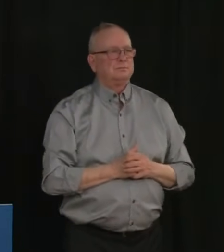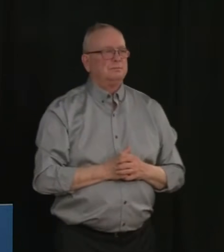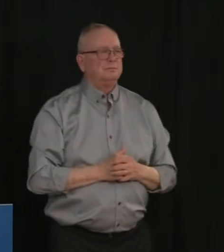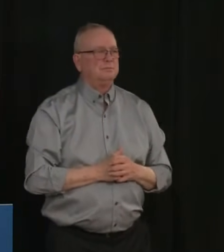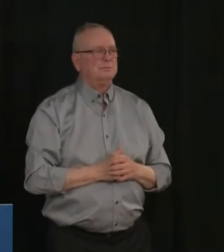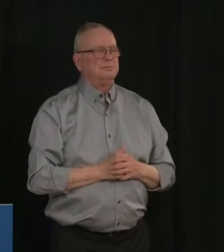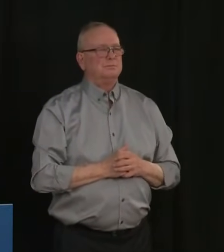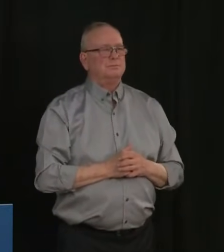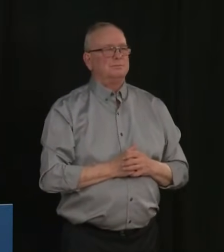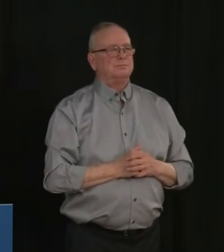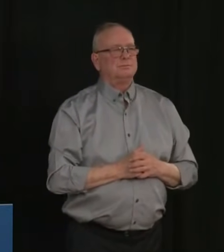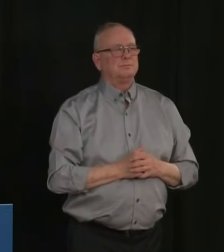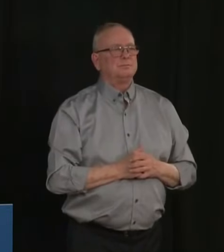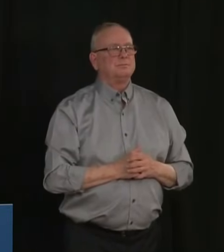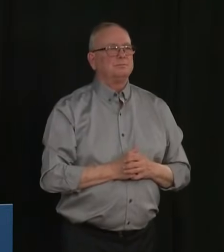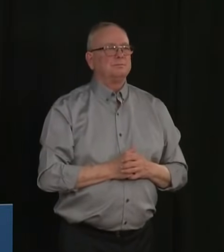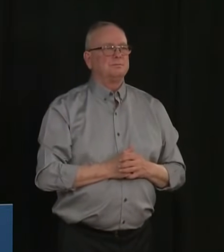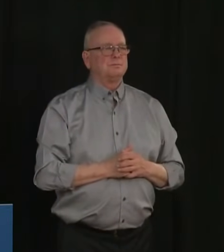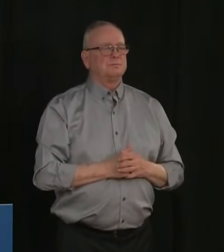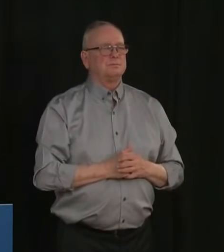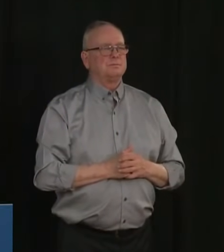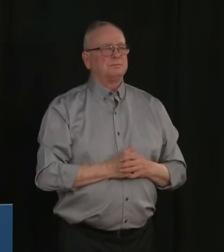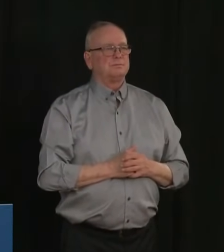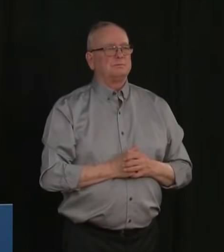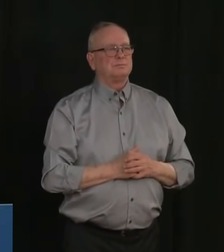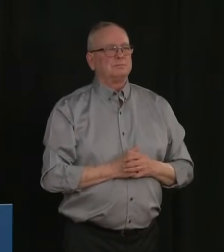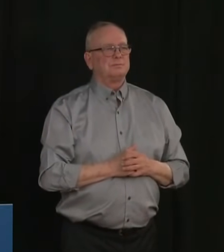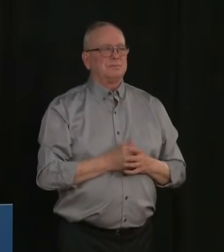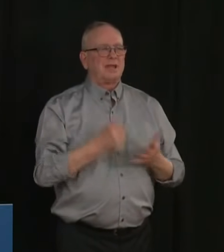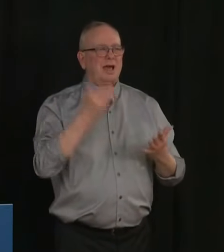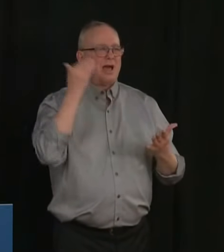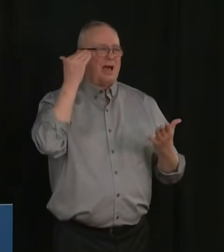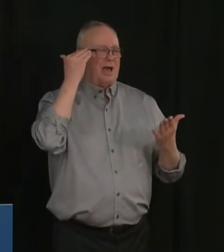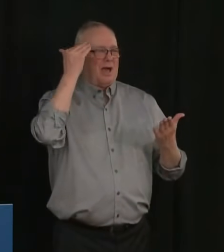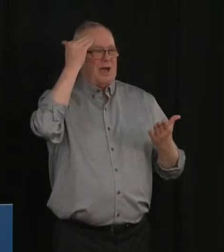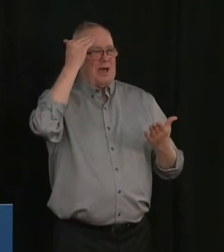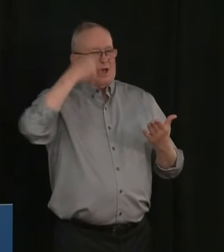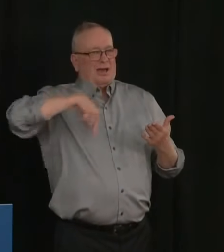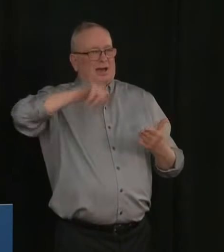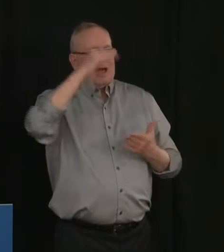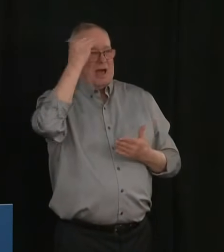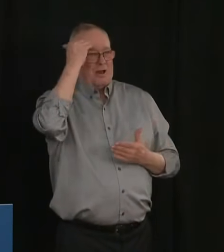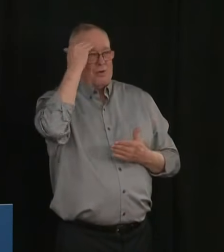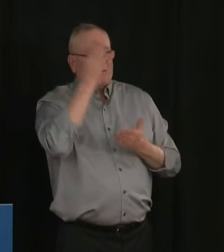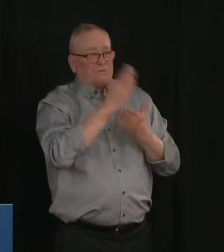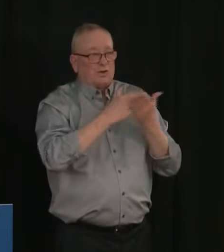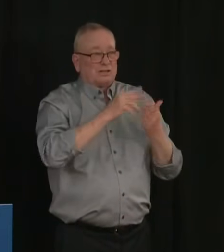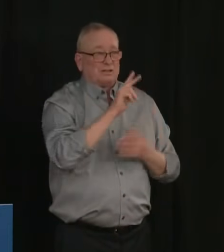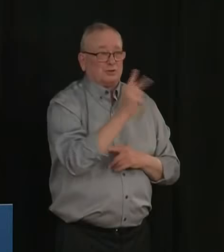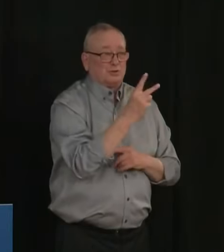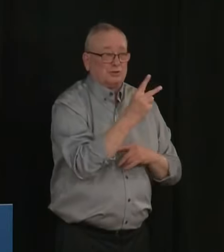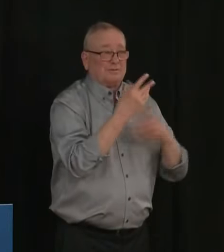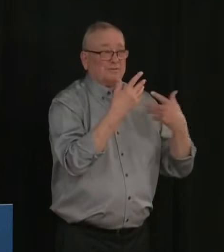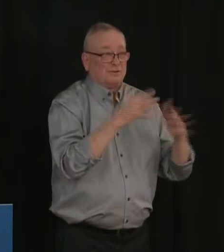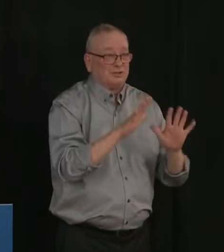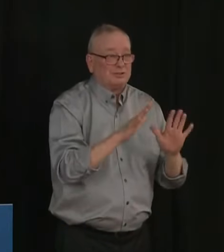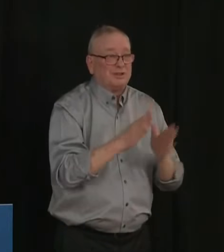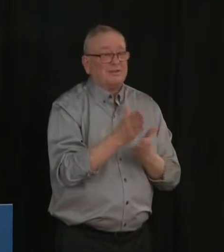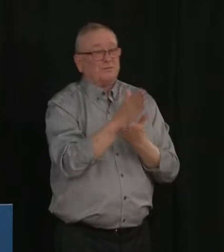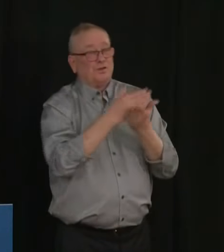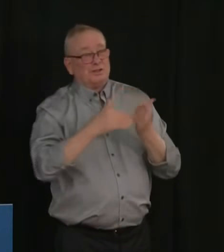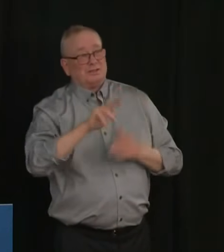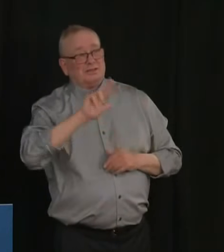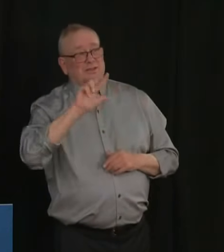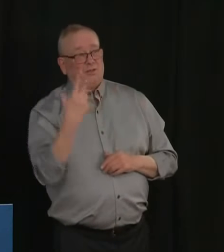that as soon as we're able to move through phase 2 and move into phase 3, where we're able to offer to many more